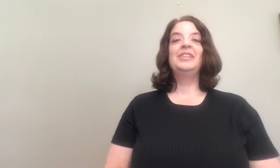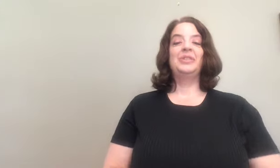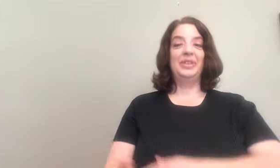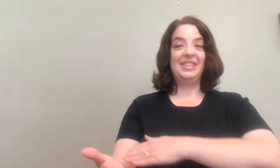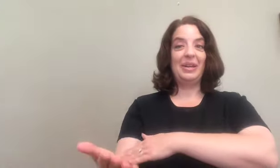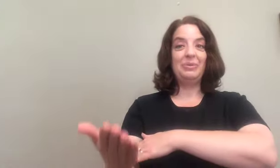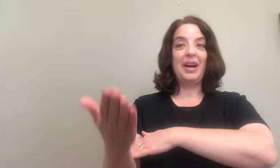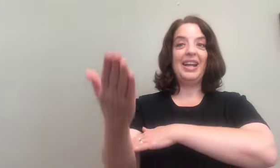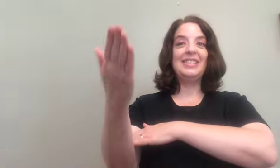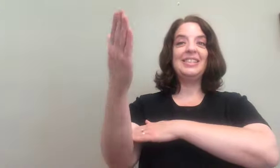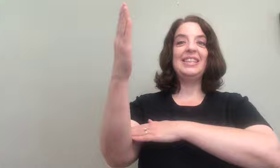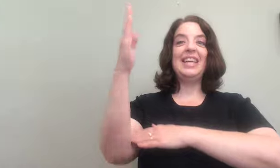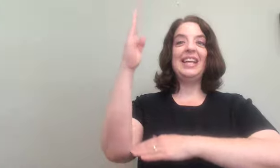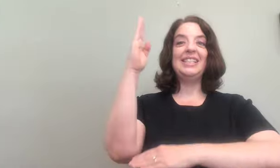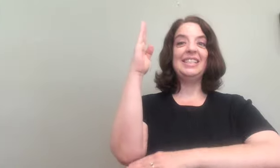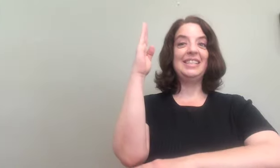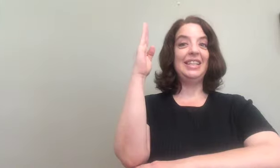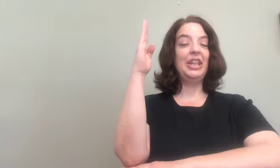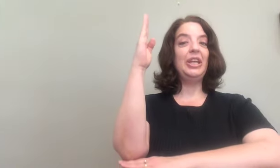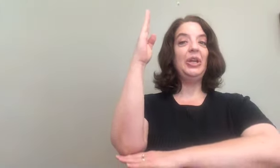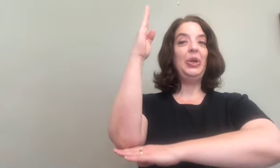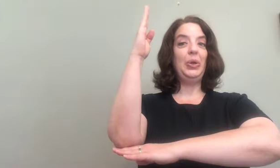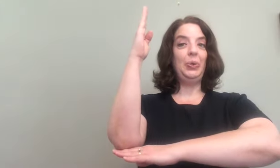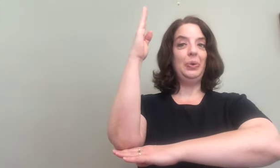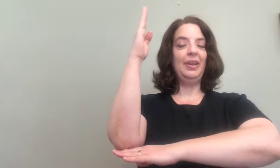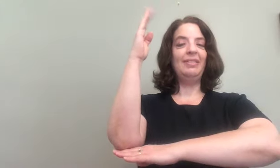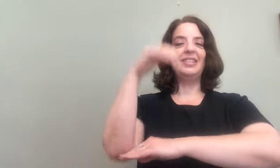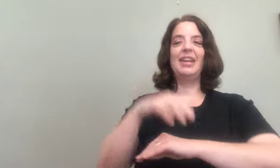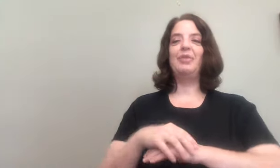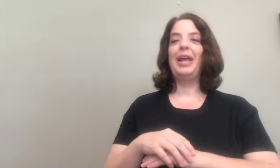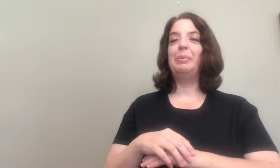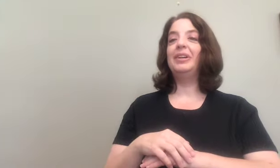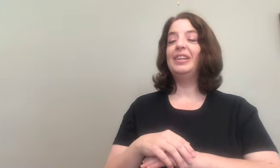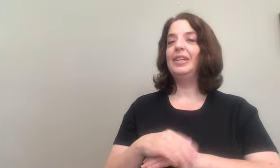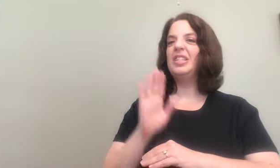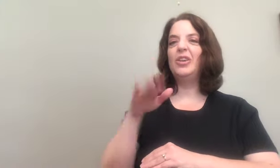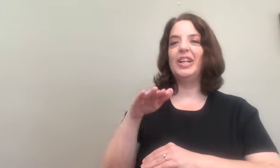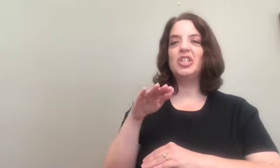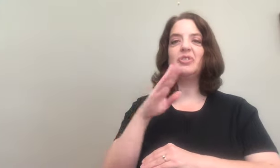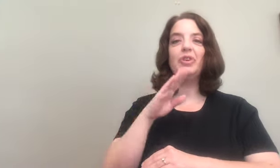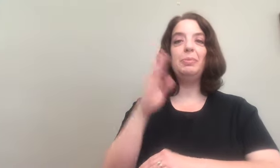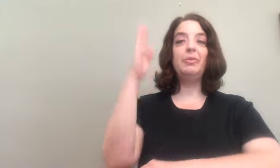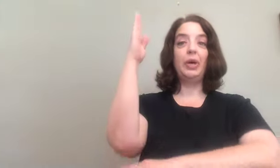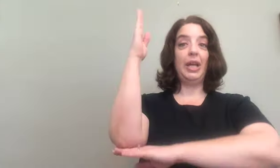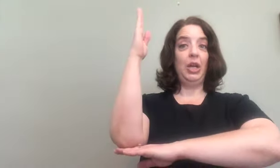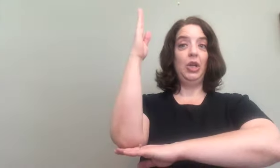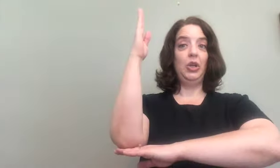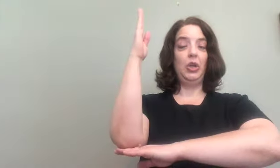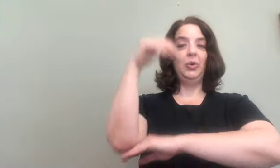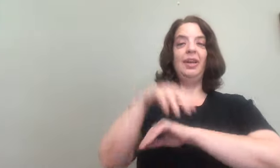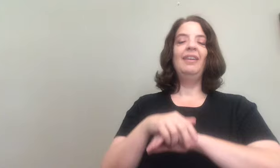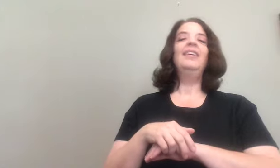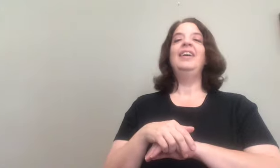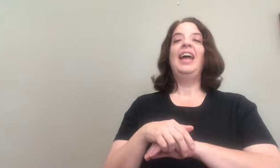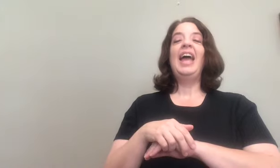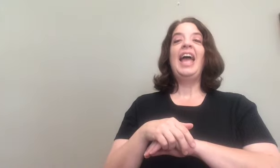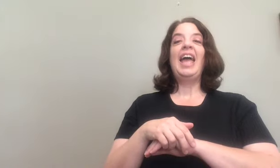So the sun rises and then it hits its zenith at noon. That's not a vocabulary you need to know. That's just a freebie for you. Noon. And